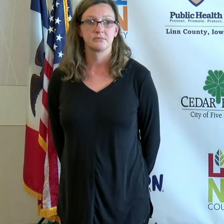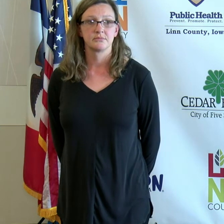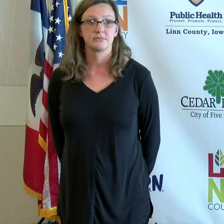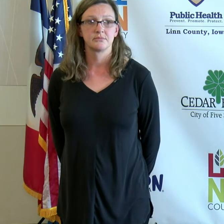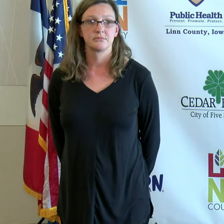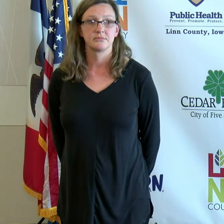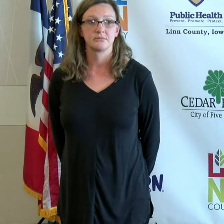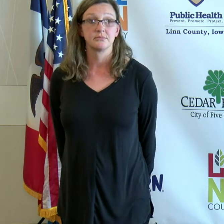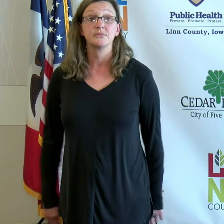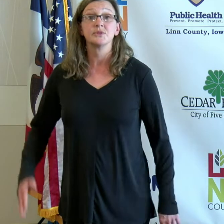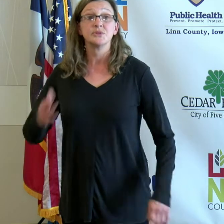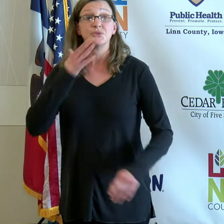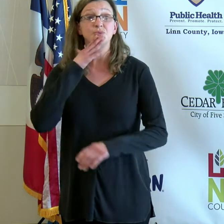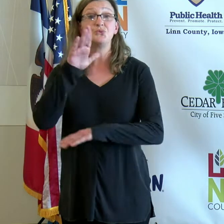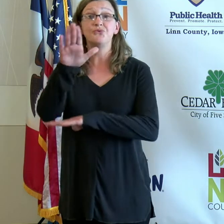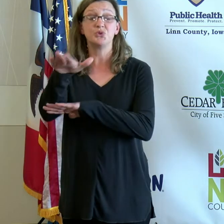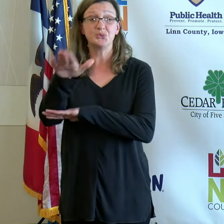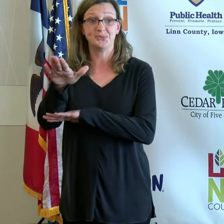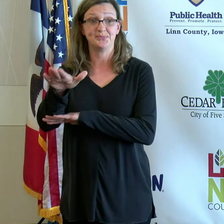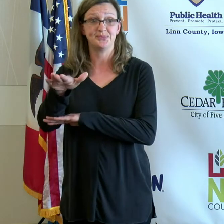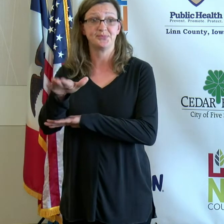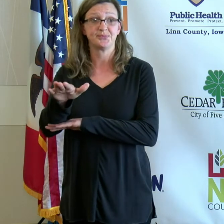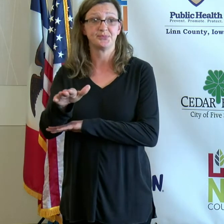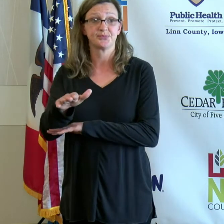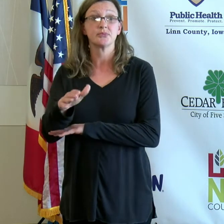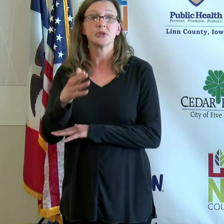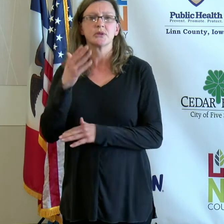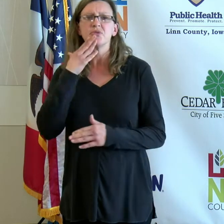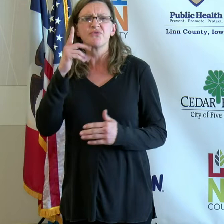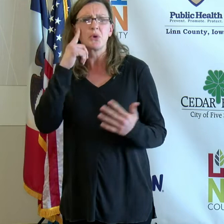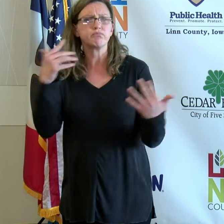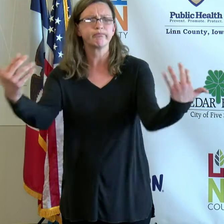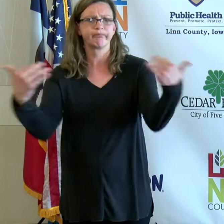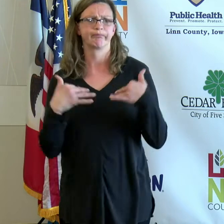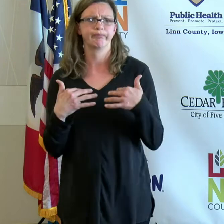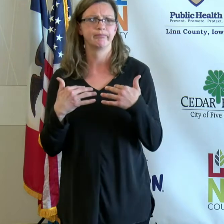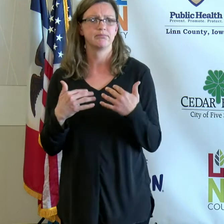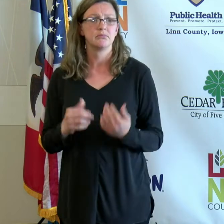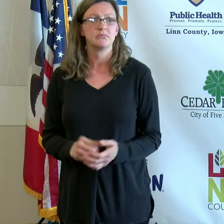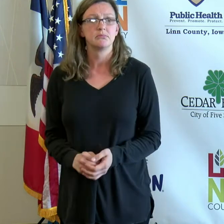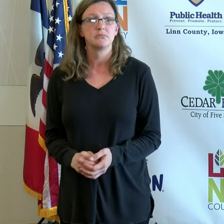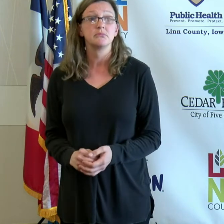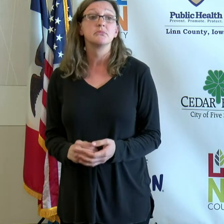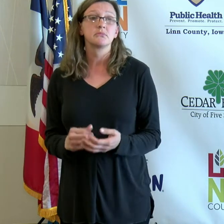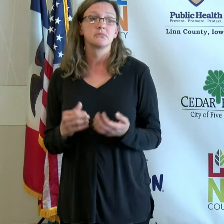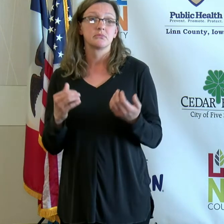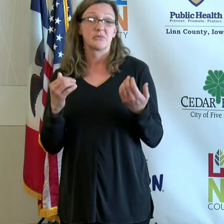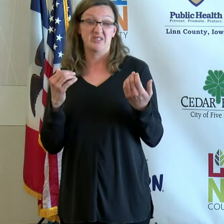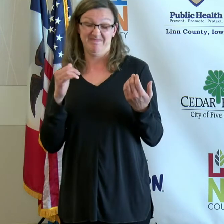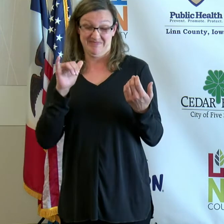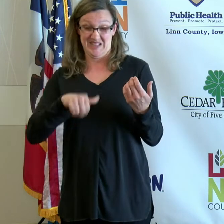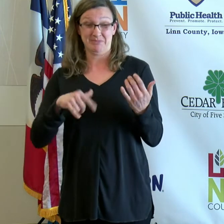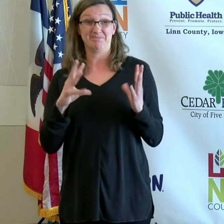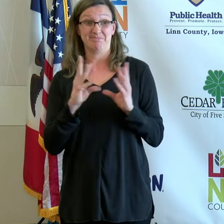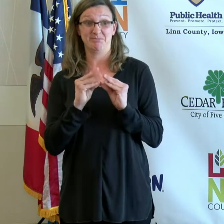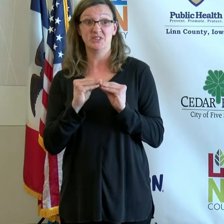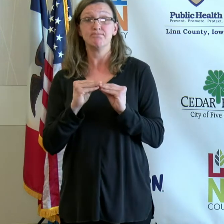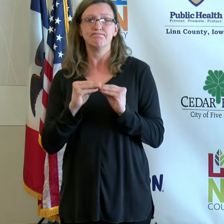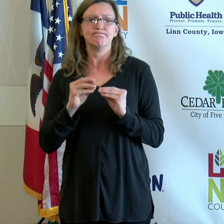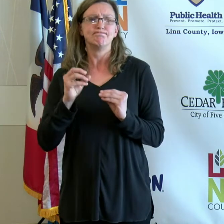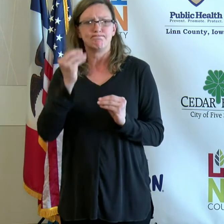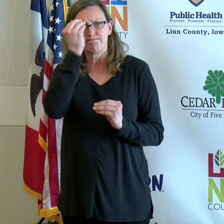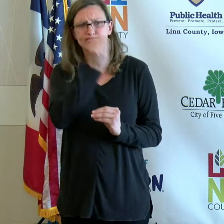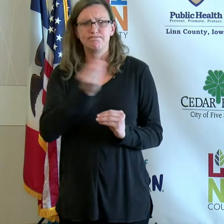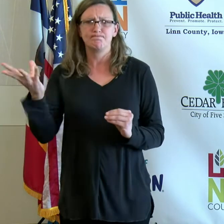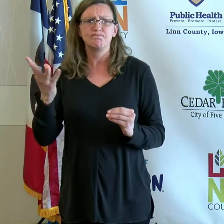Good afternoon. Thank you for joining us for another update from our local medical community, our governments, and our community partners.